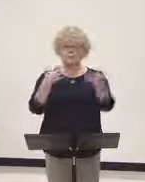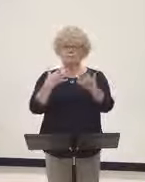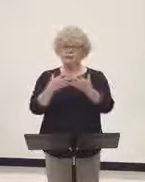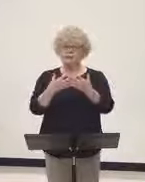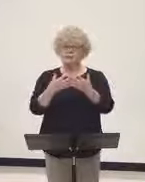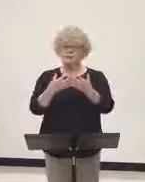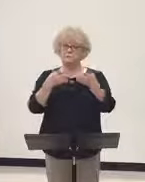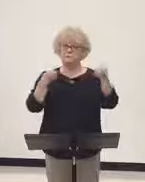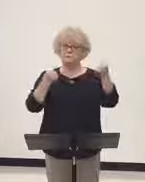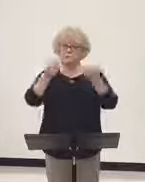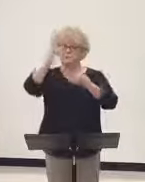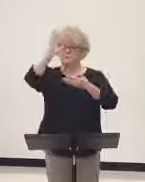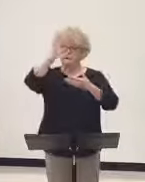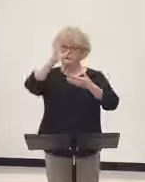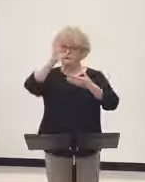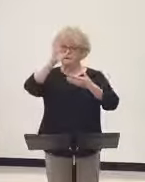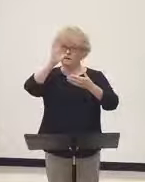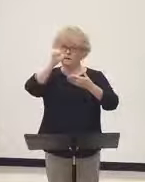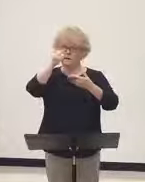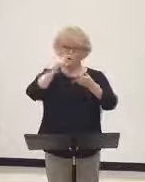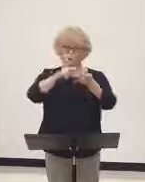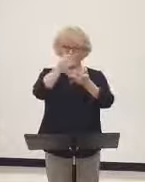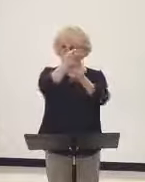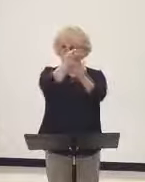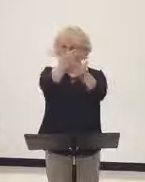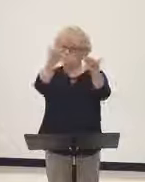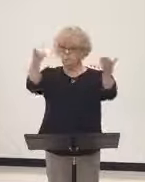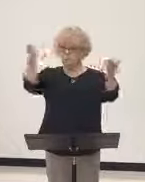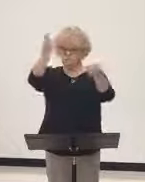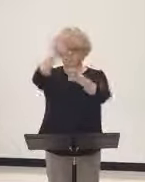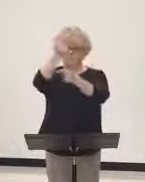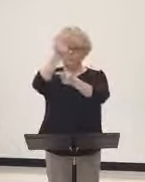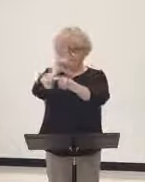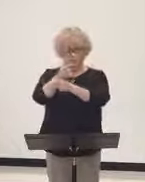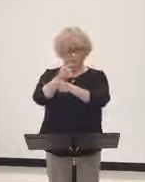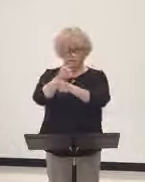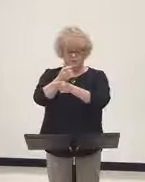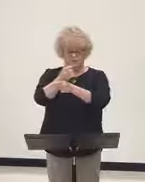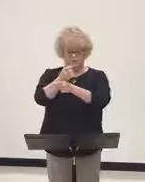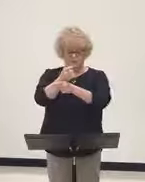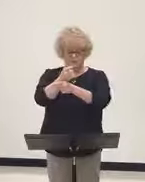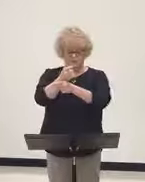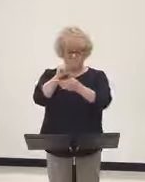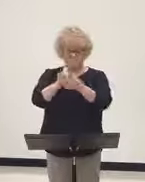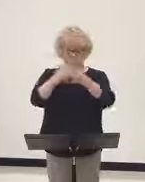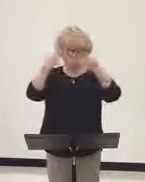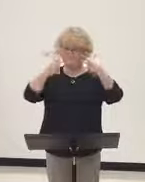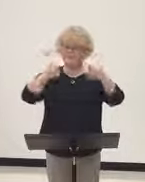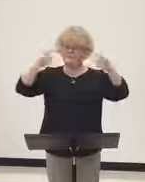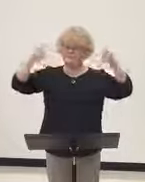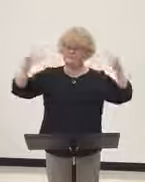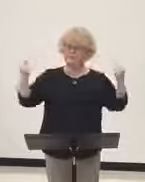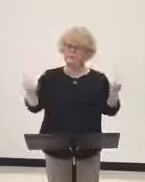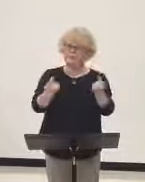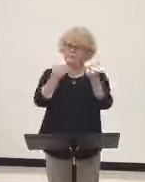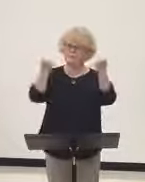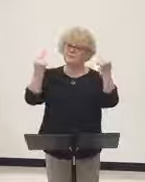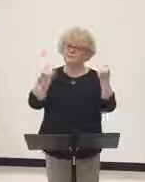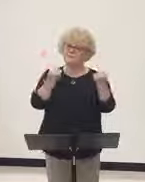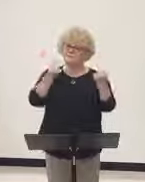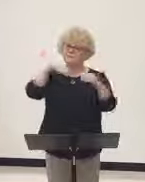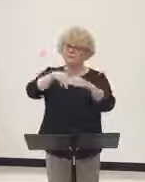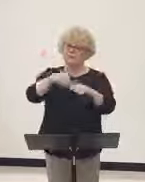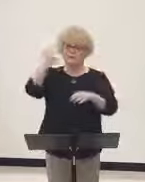I confess to Almighty God and to you, my brothers and sisters, that I have